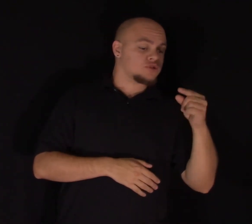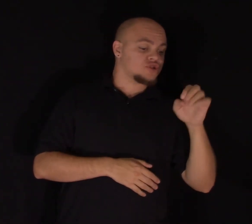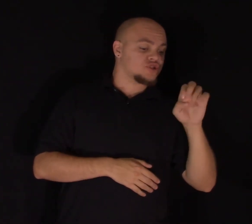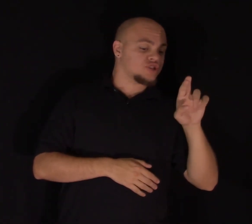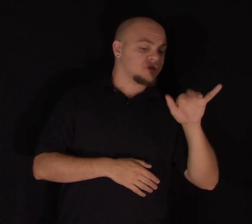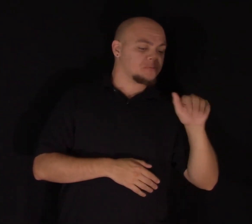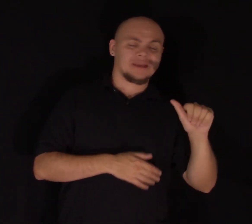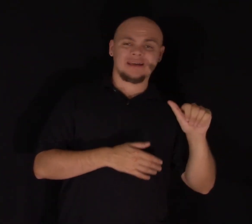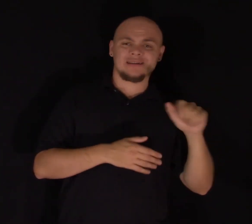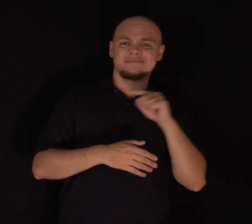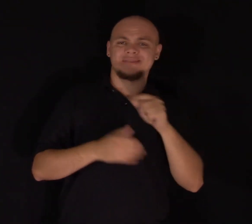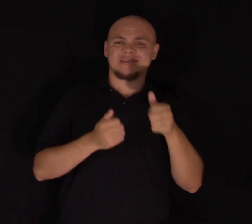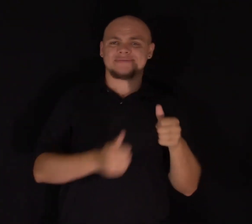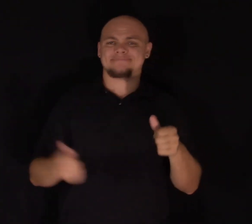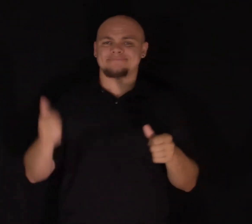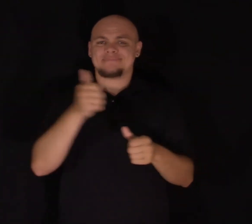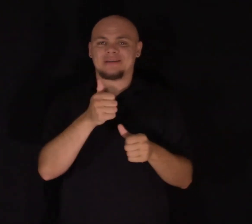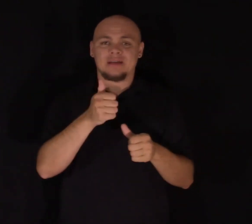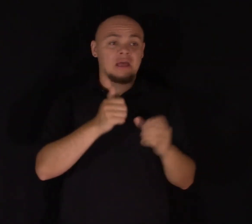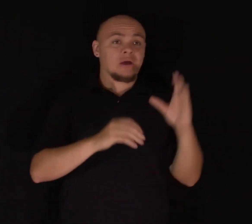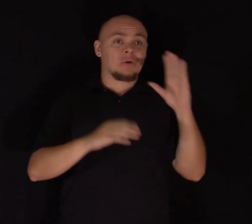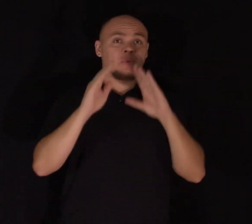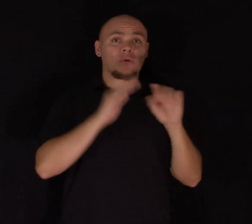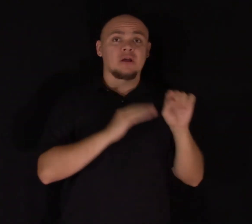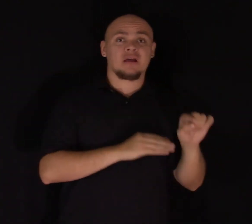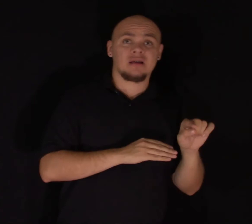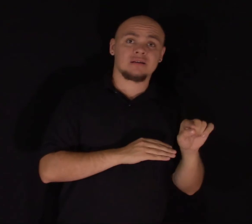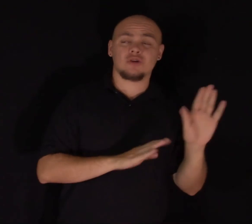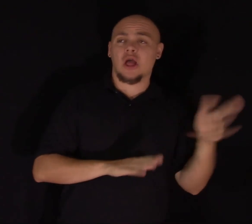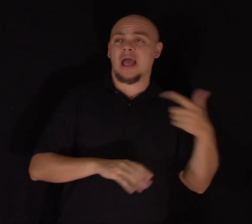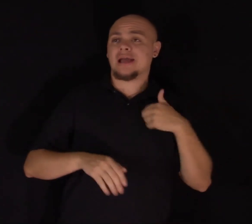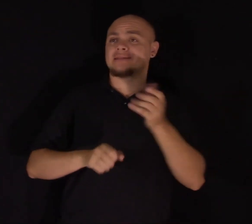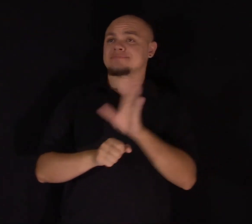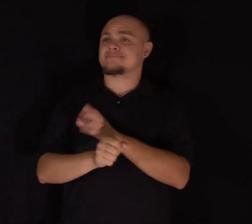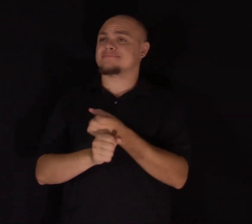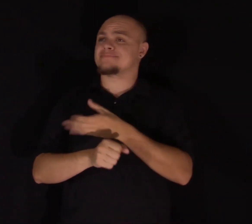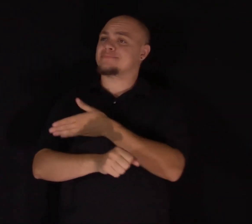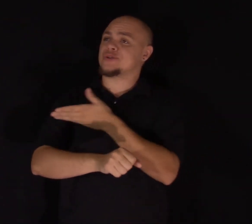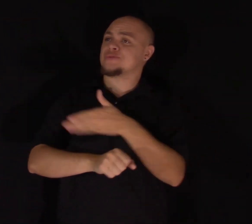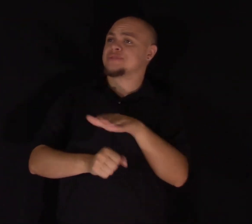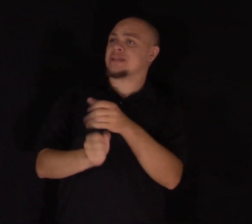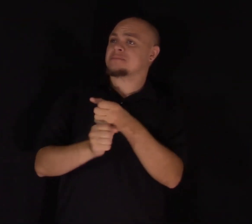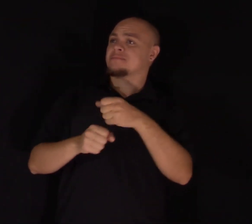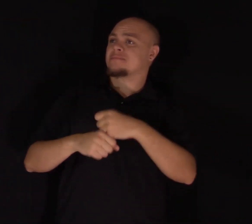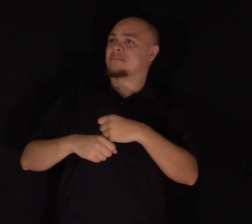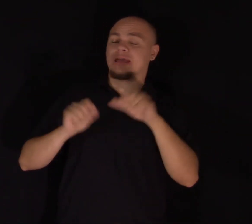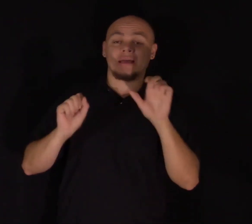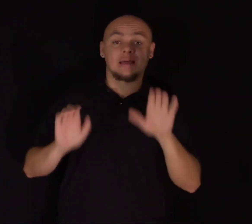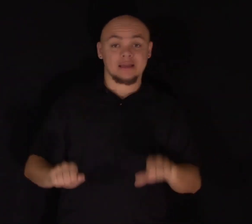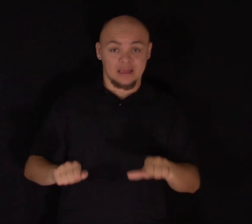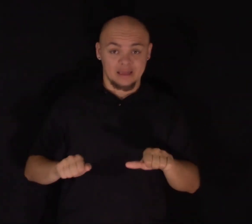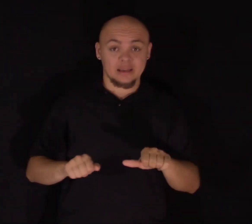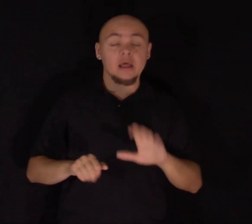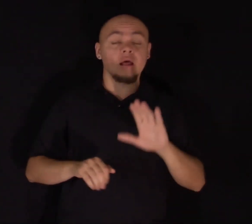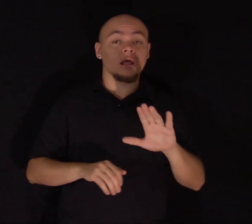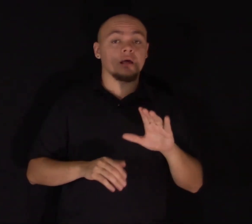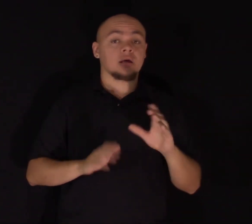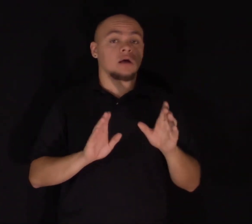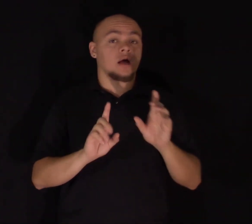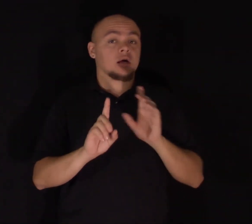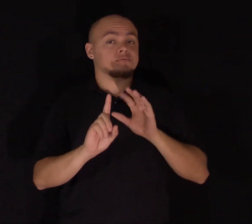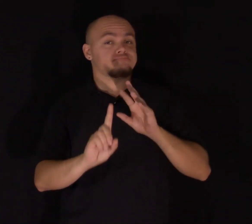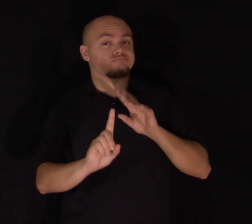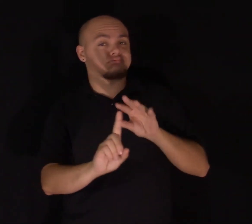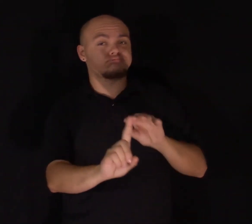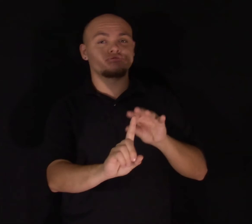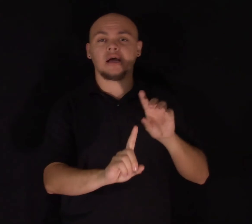worry about that when I'm feeling so good about making music. But even having made a documentary, going